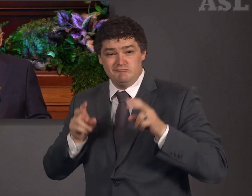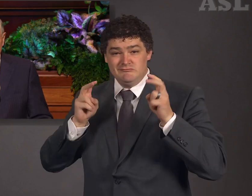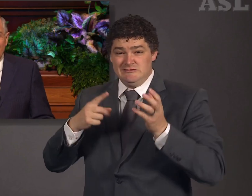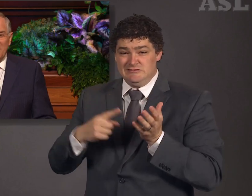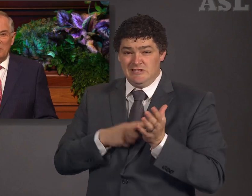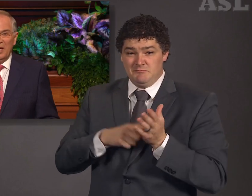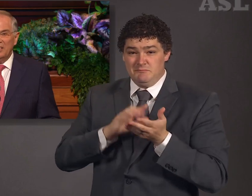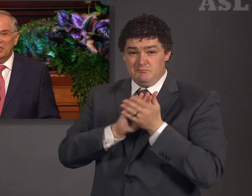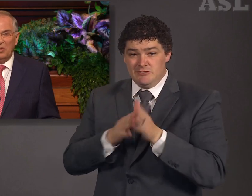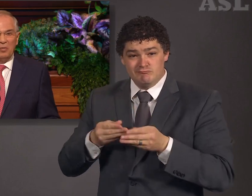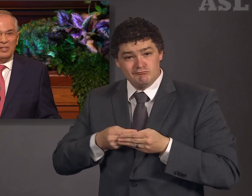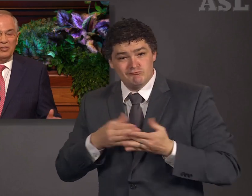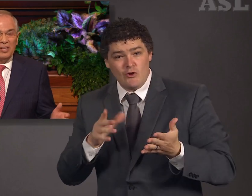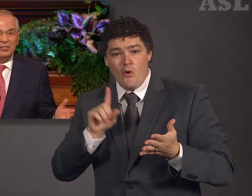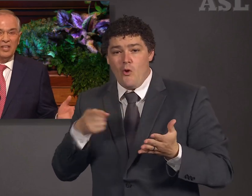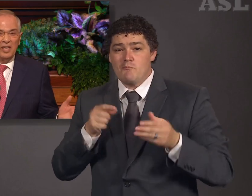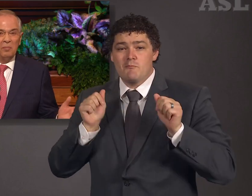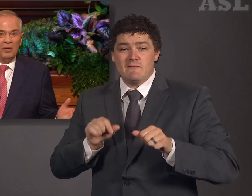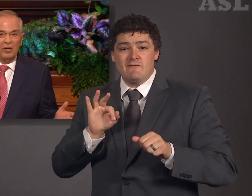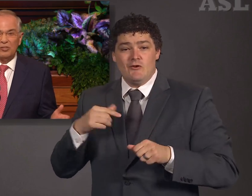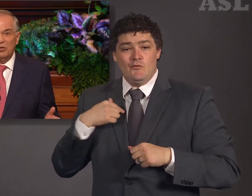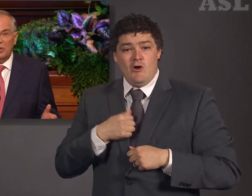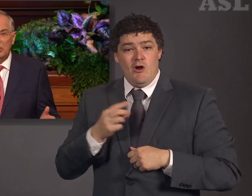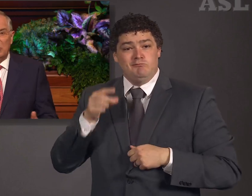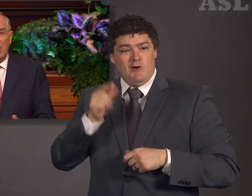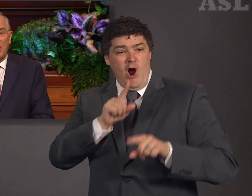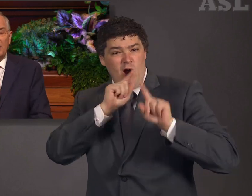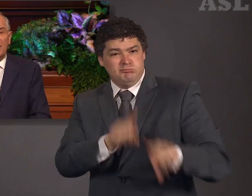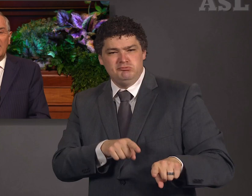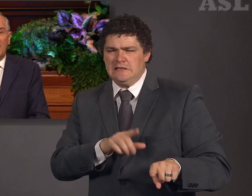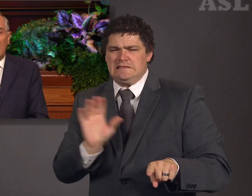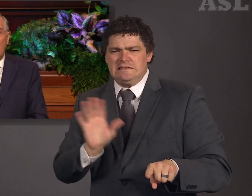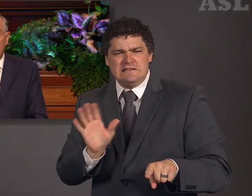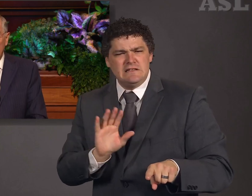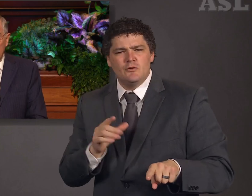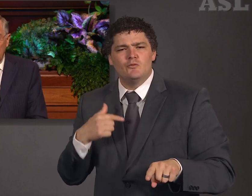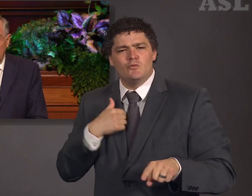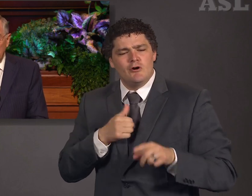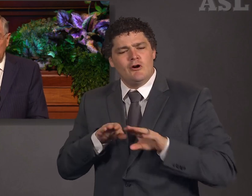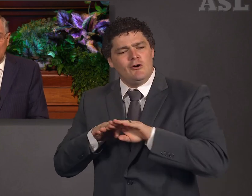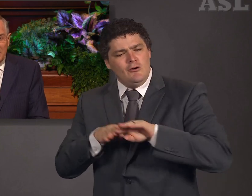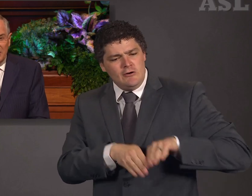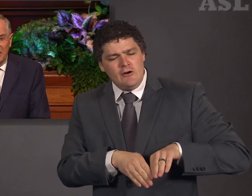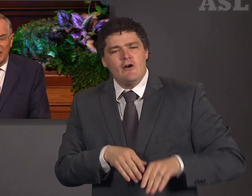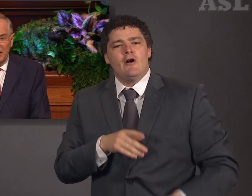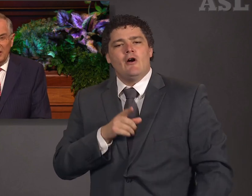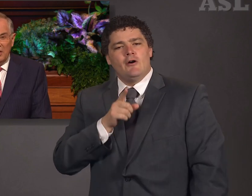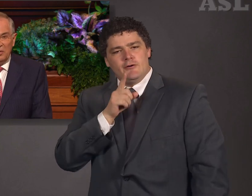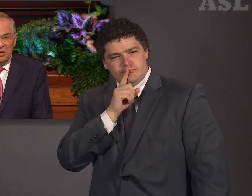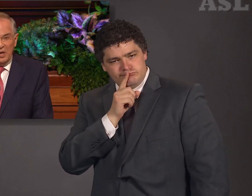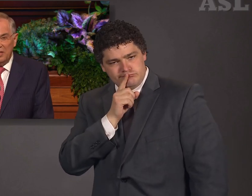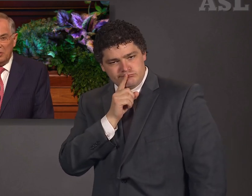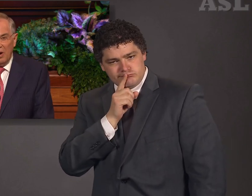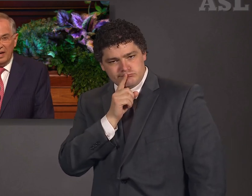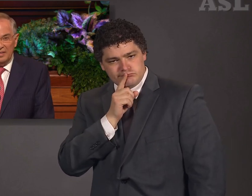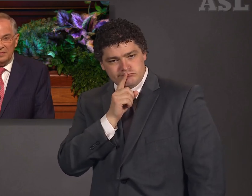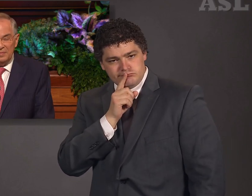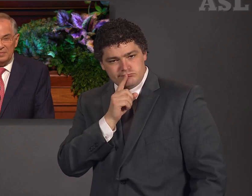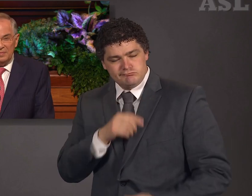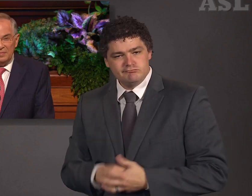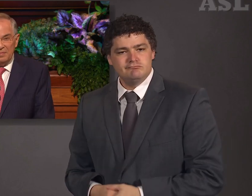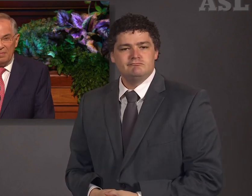peacemaker means that we resist the impulse to respond and instead with dignity remain